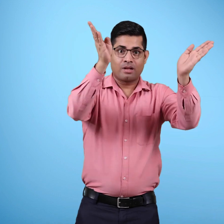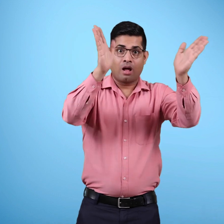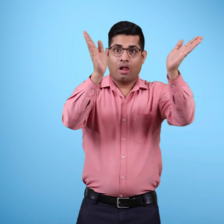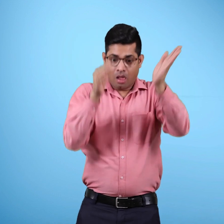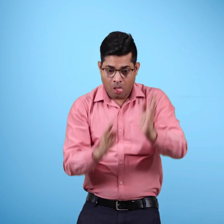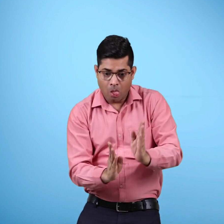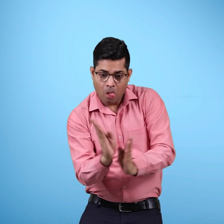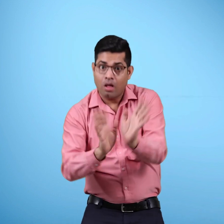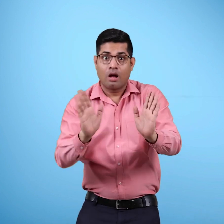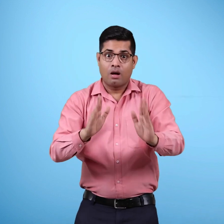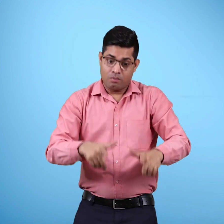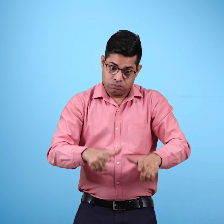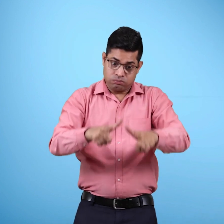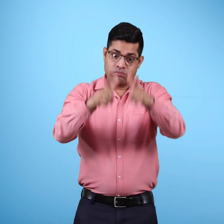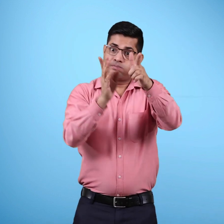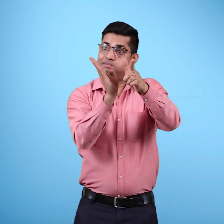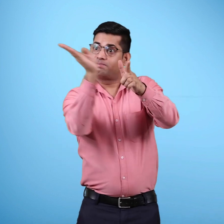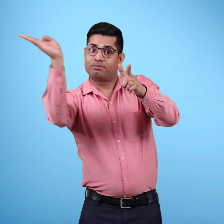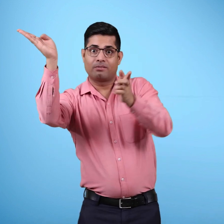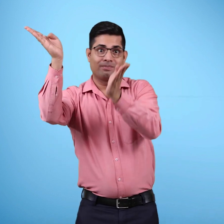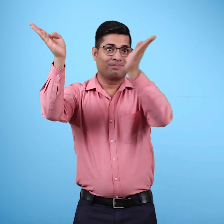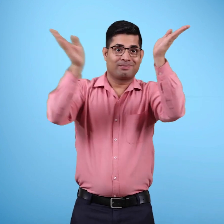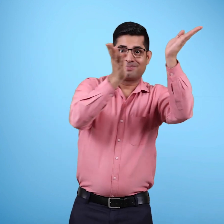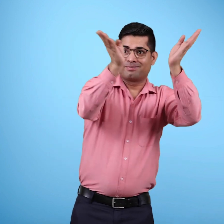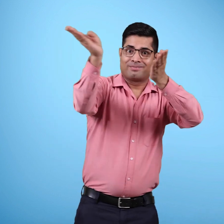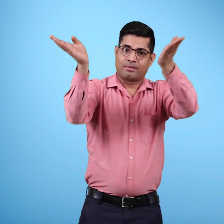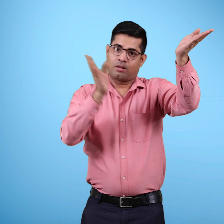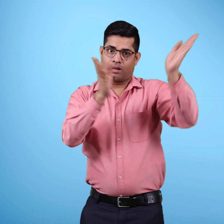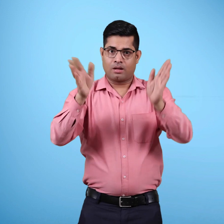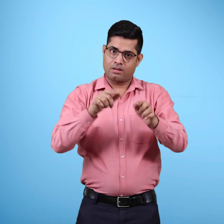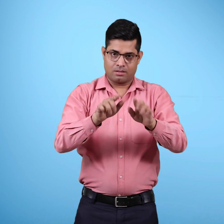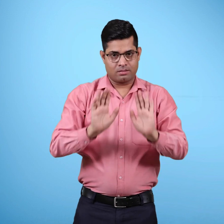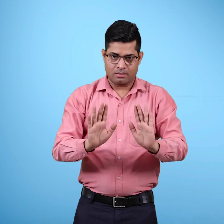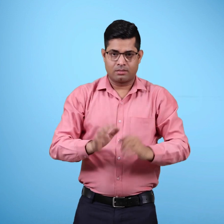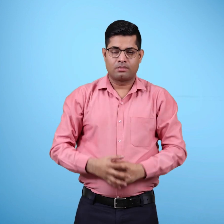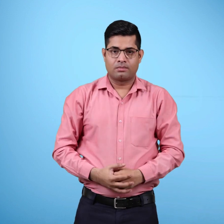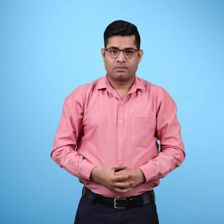The stems have branches in the upper part much above the ground.